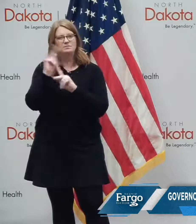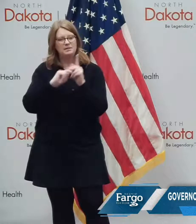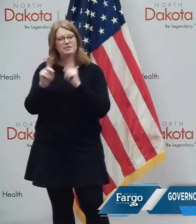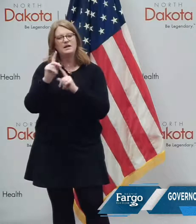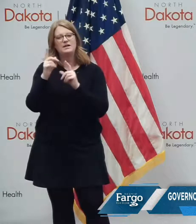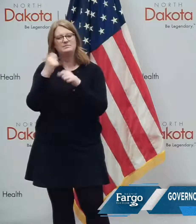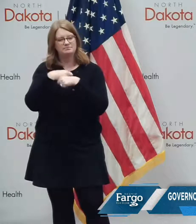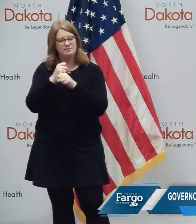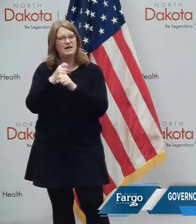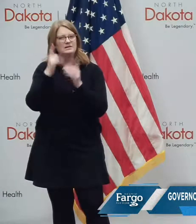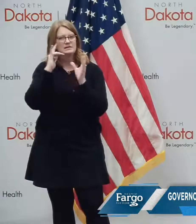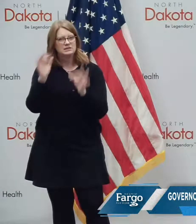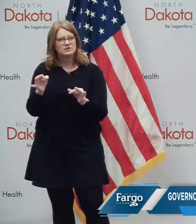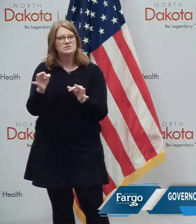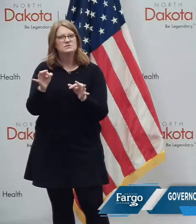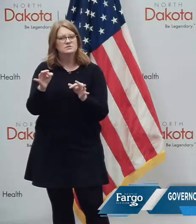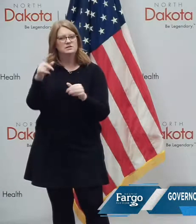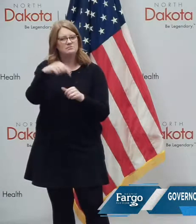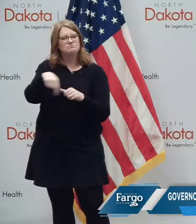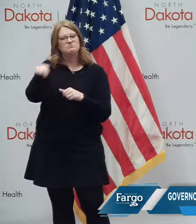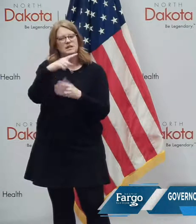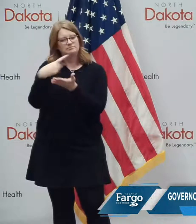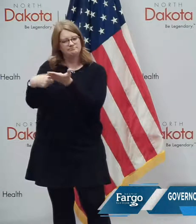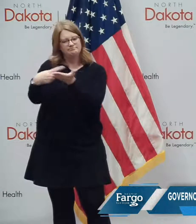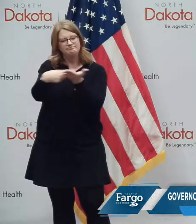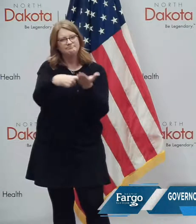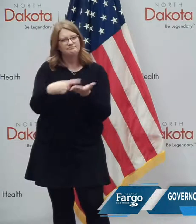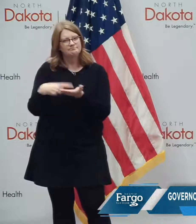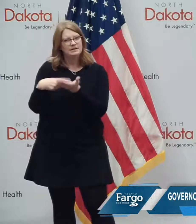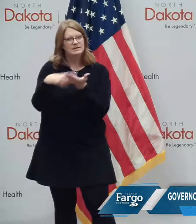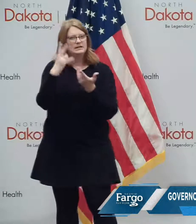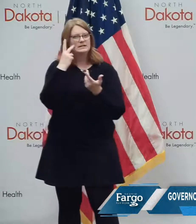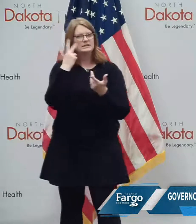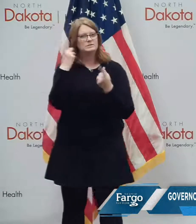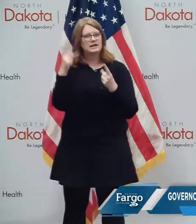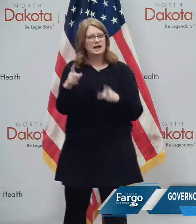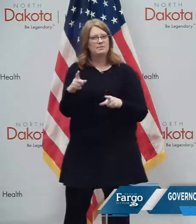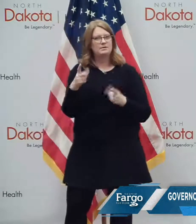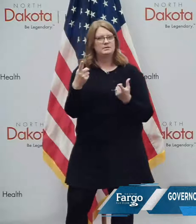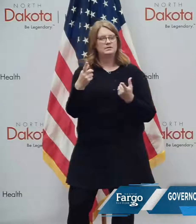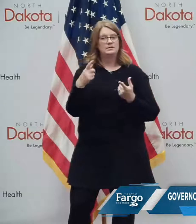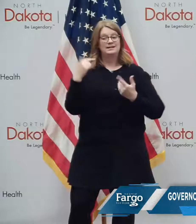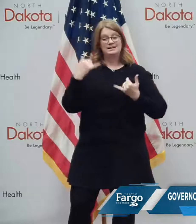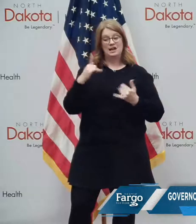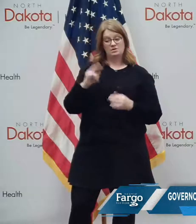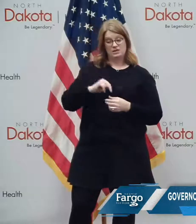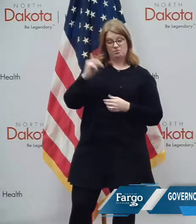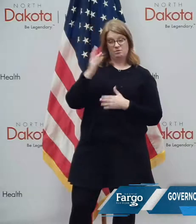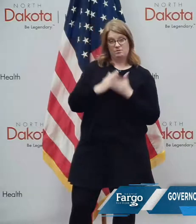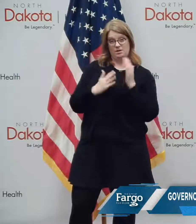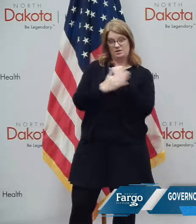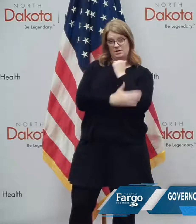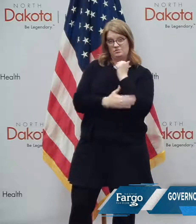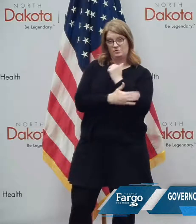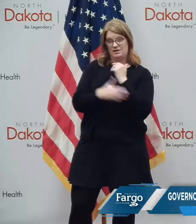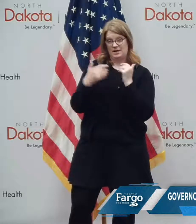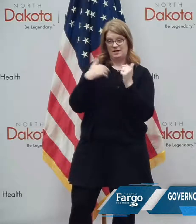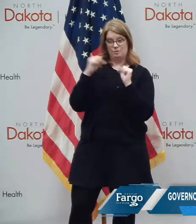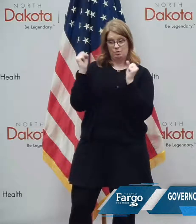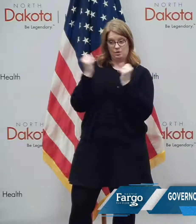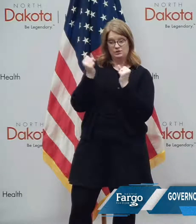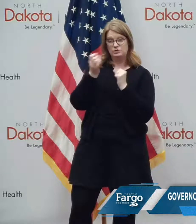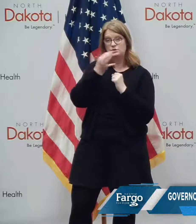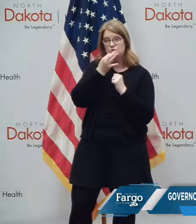guidance as we head into the winter months here in the northern part of the country. We were able to accomplish a